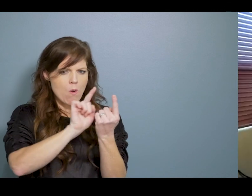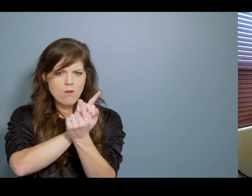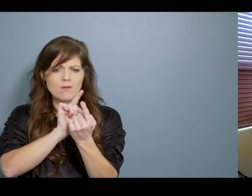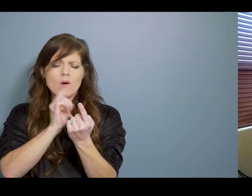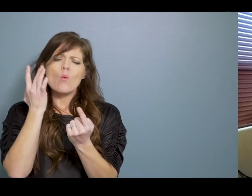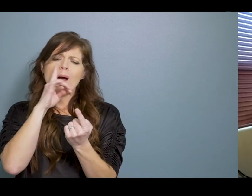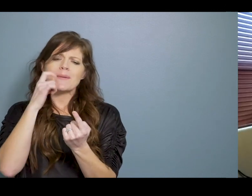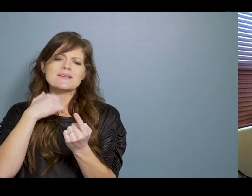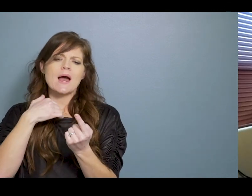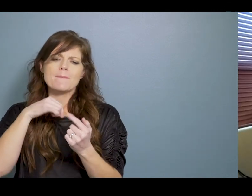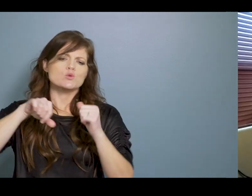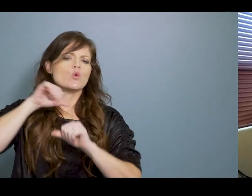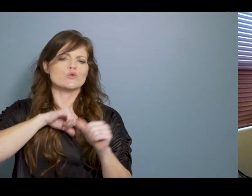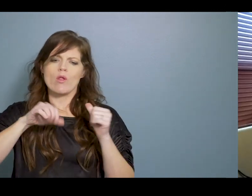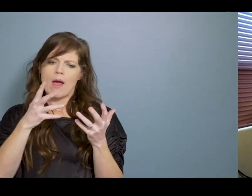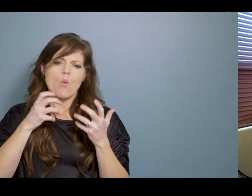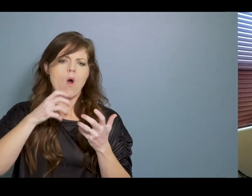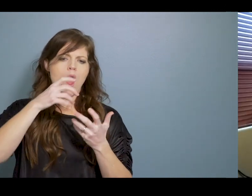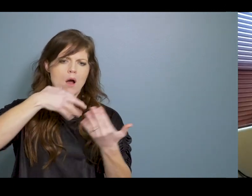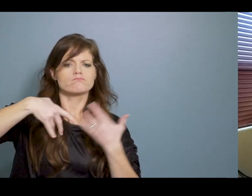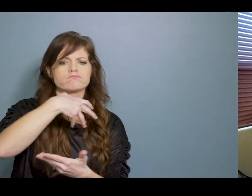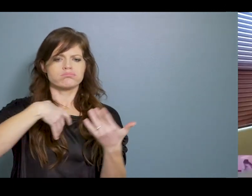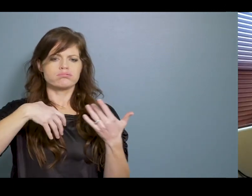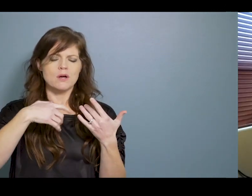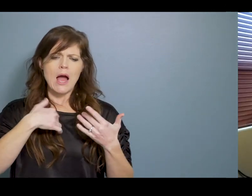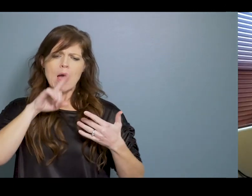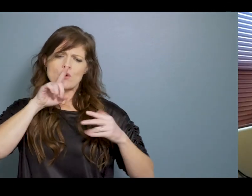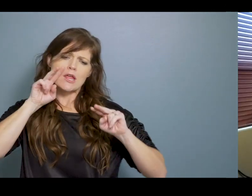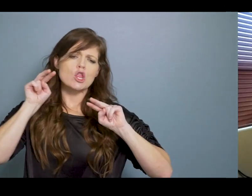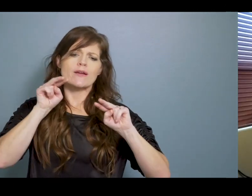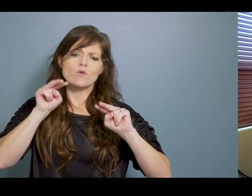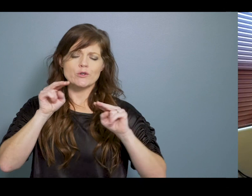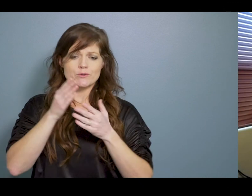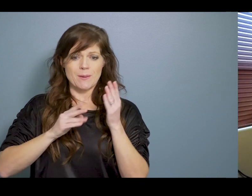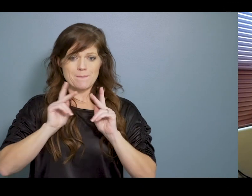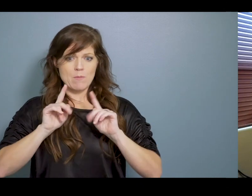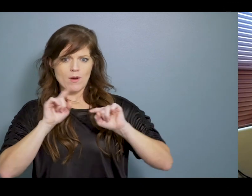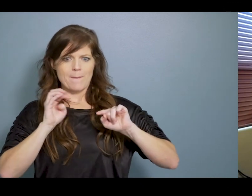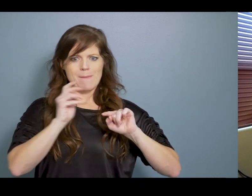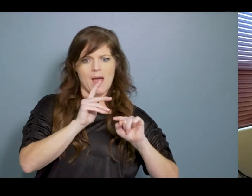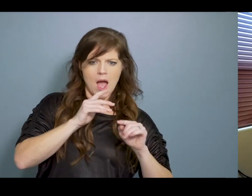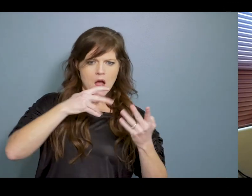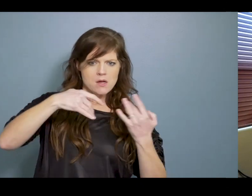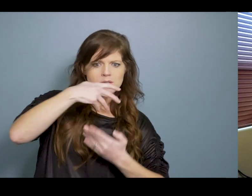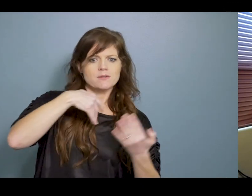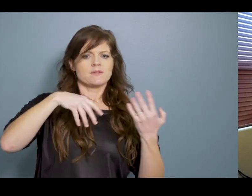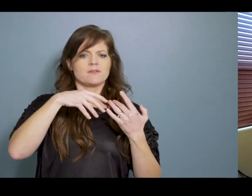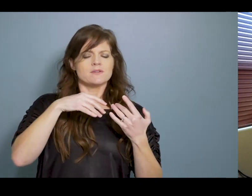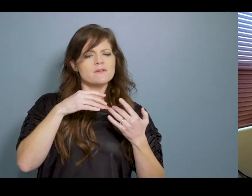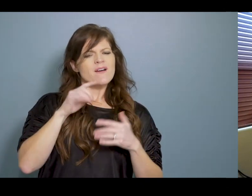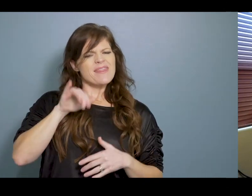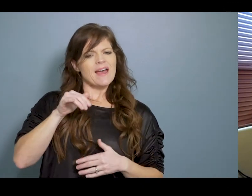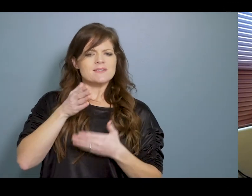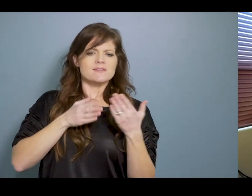much a people person, and I am looking forward to the campus returning to some sense of normalcy so that I can